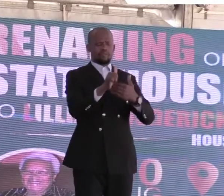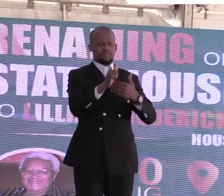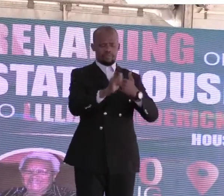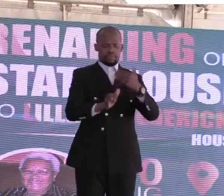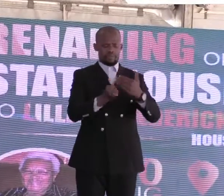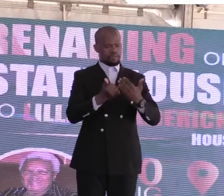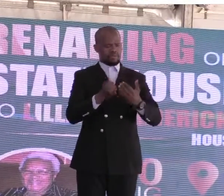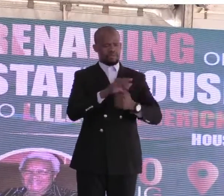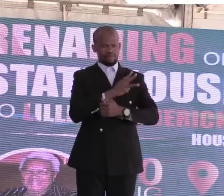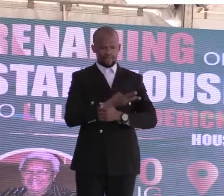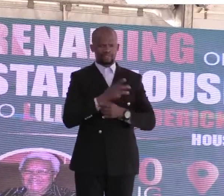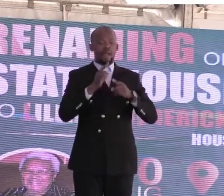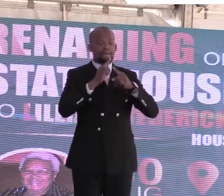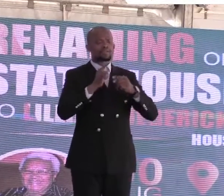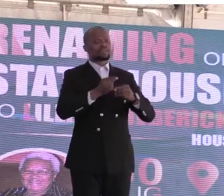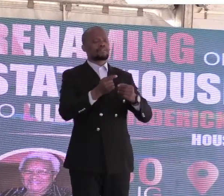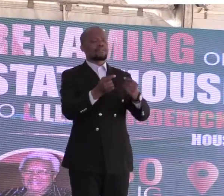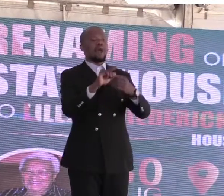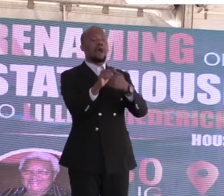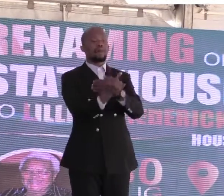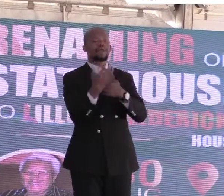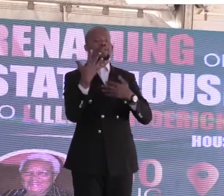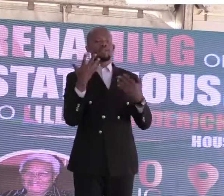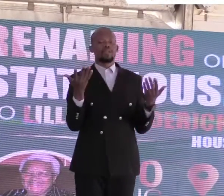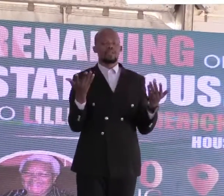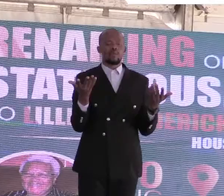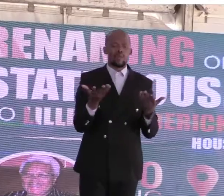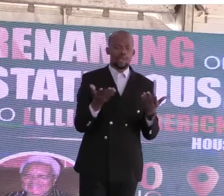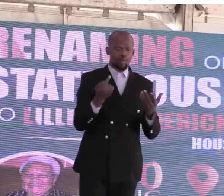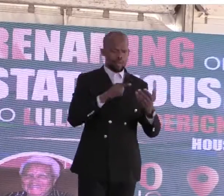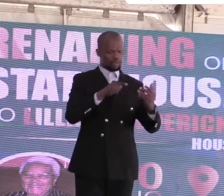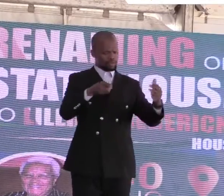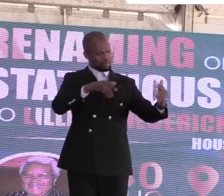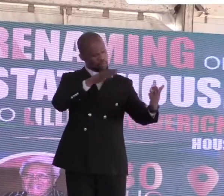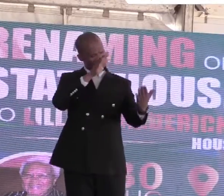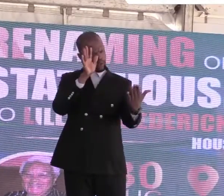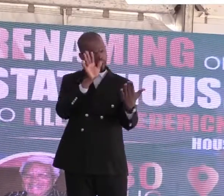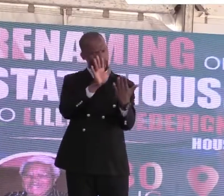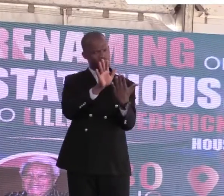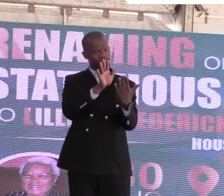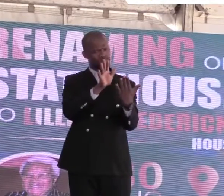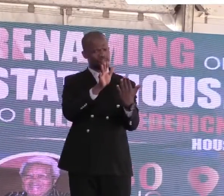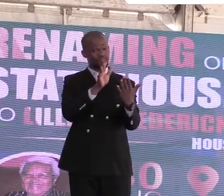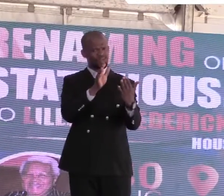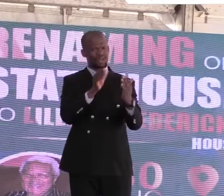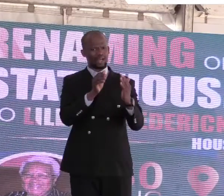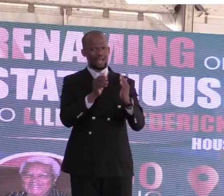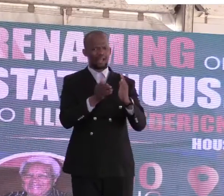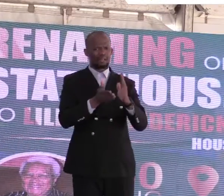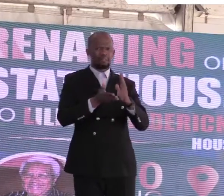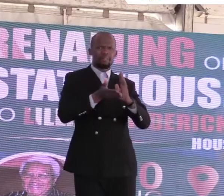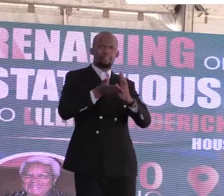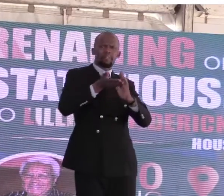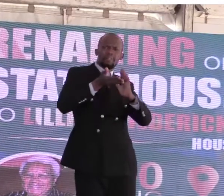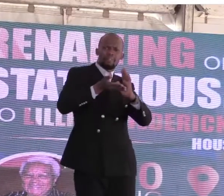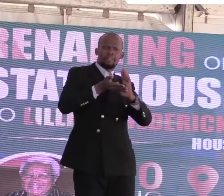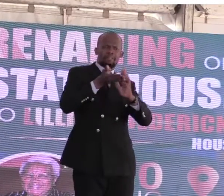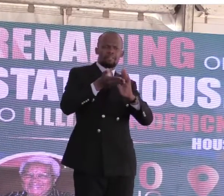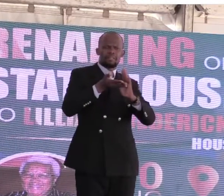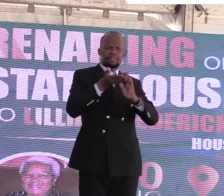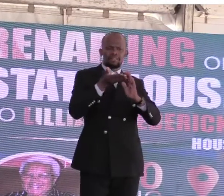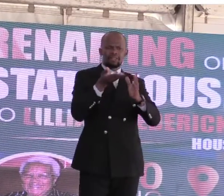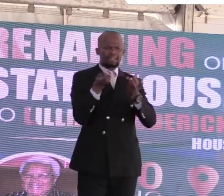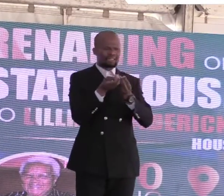it happens also during a period where we are faced with the increased incidence